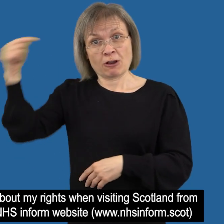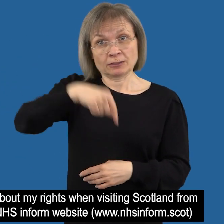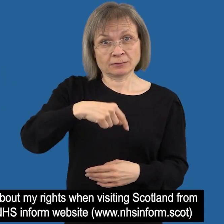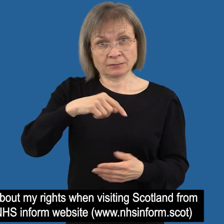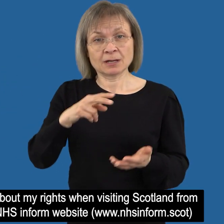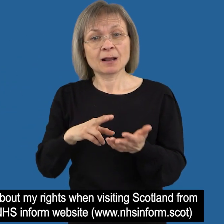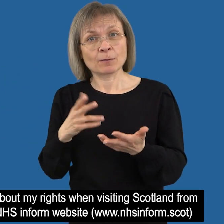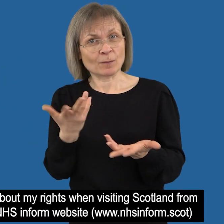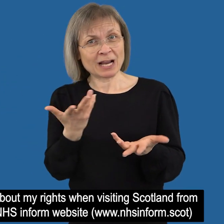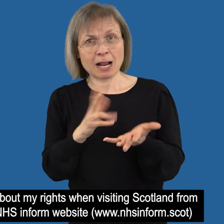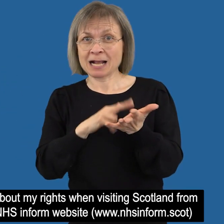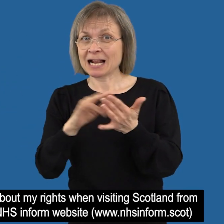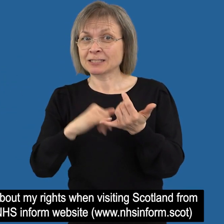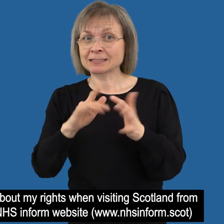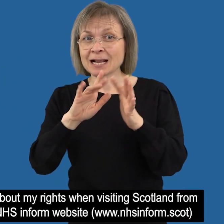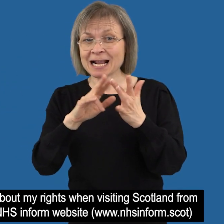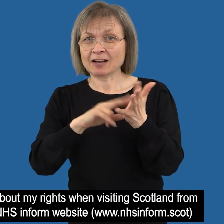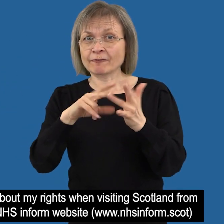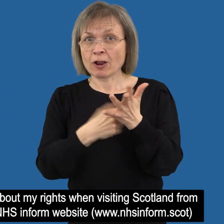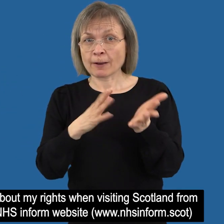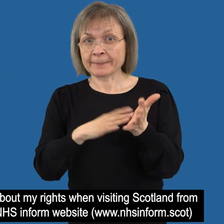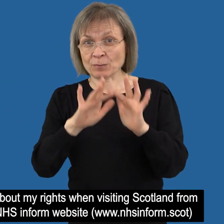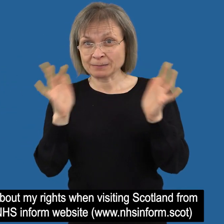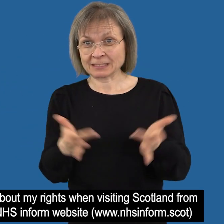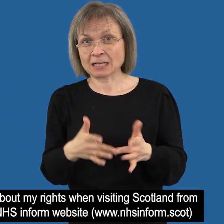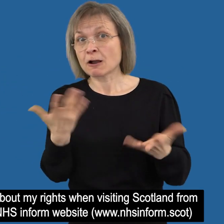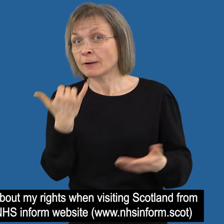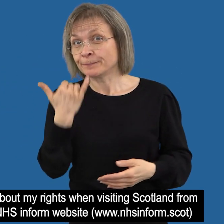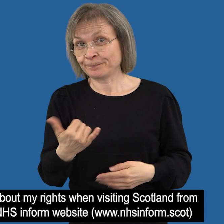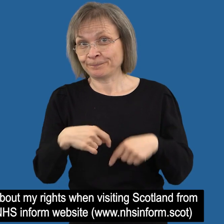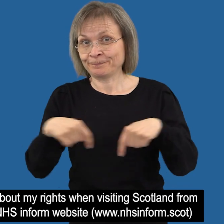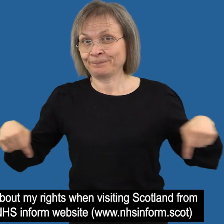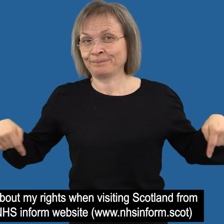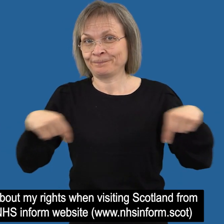www.nhsinform.scot, or by phoning the NHS Inform helpline on 0800